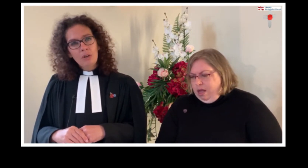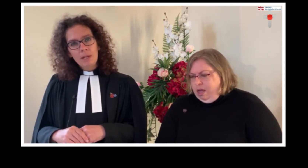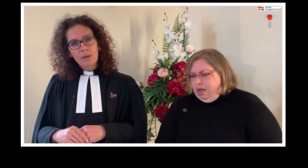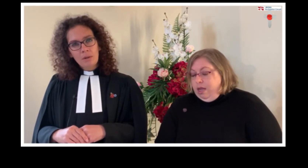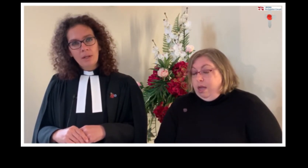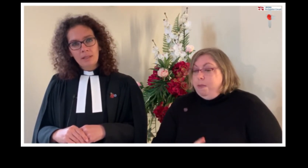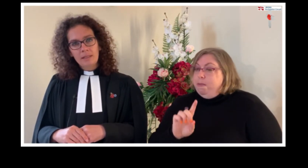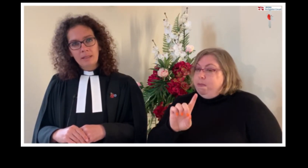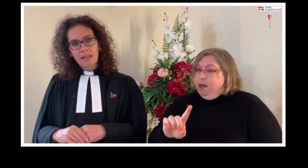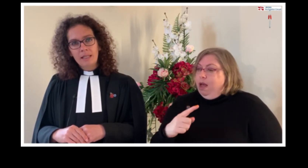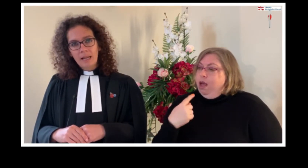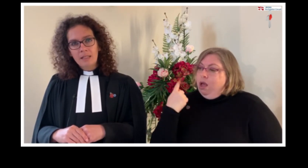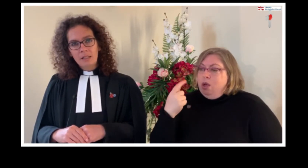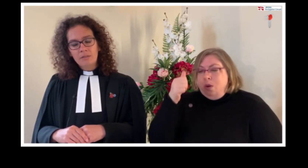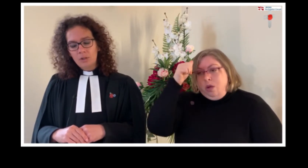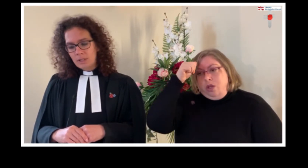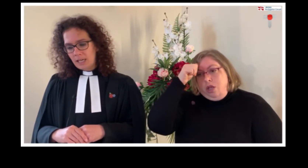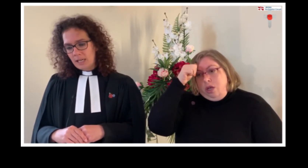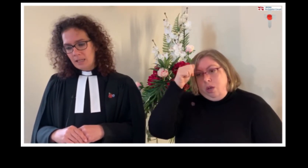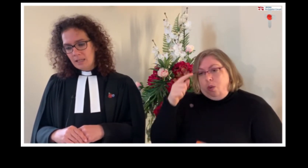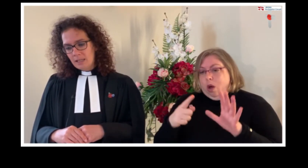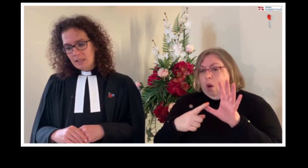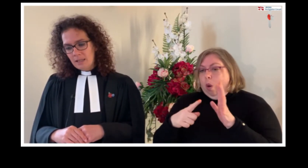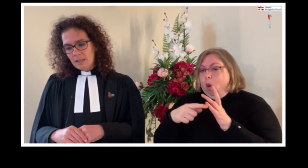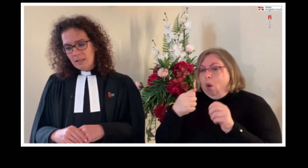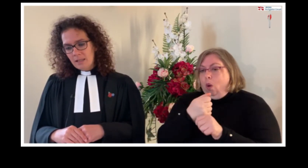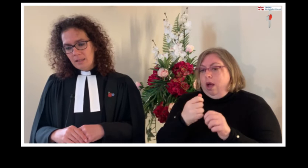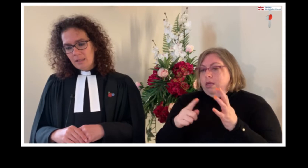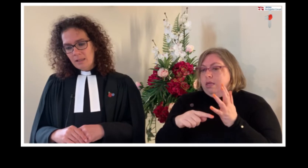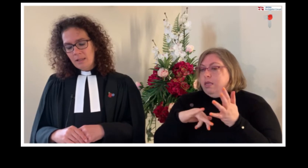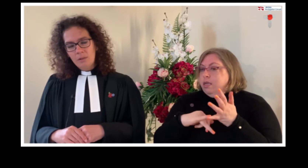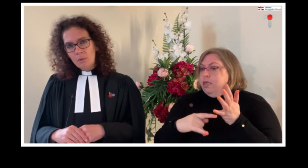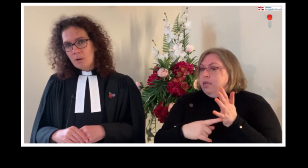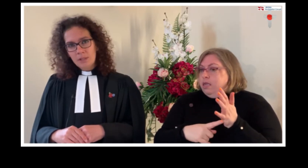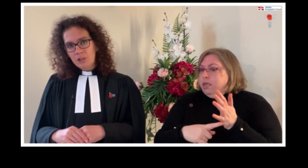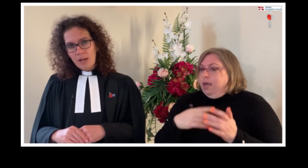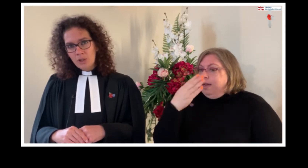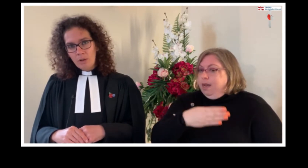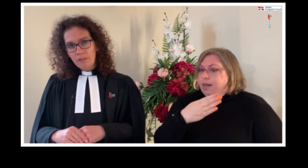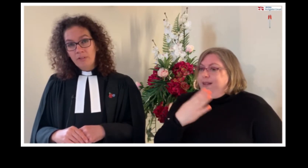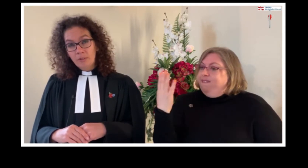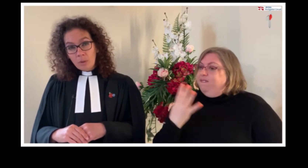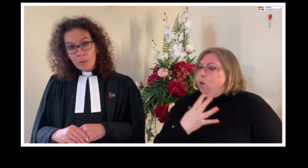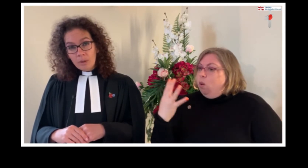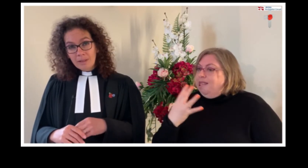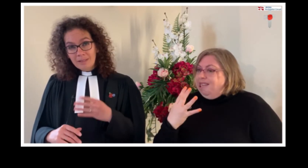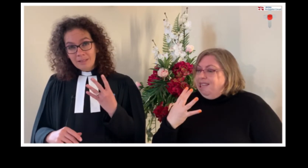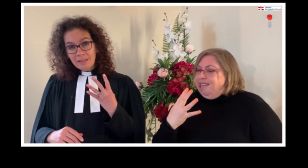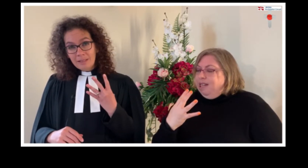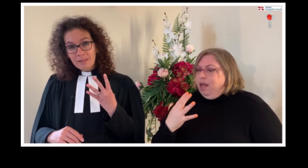But who knew in August in 1914 that the war would stretch on for